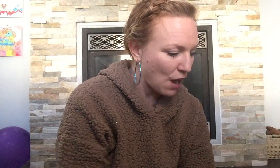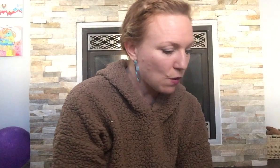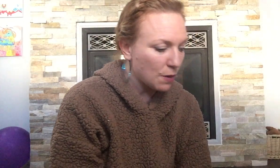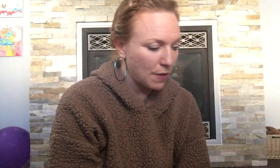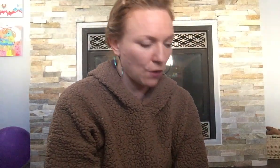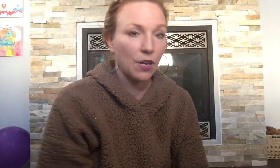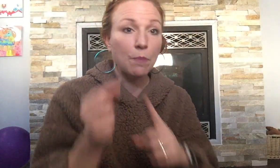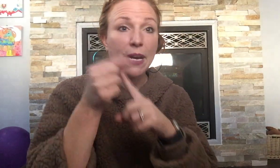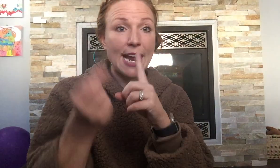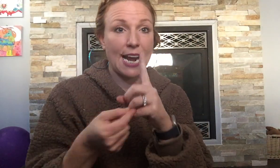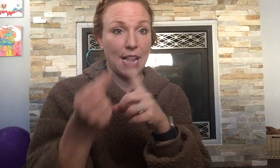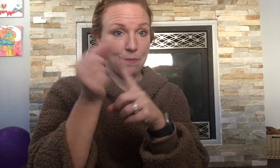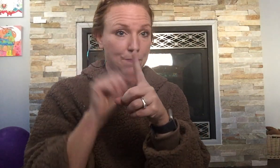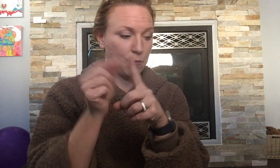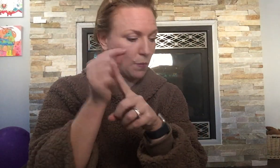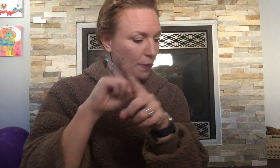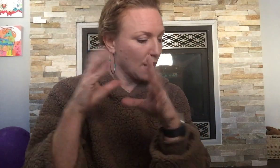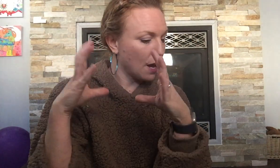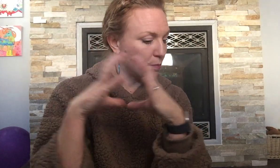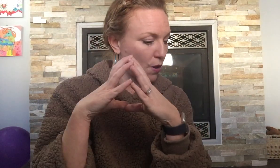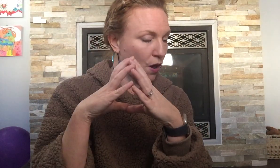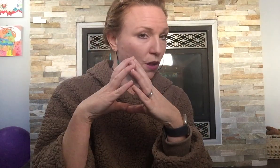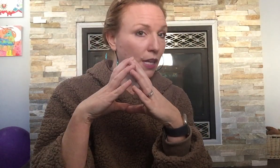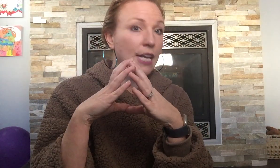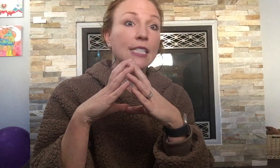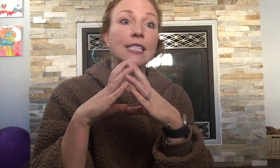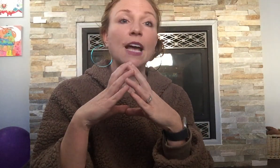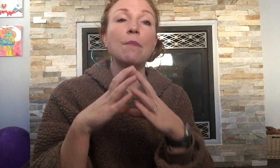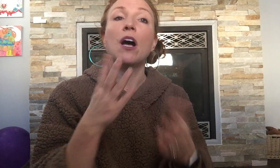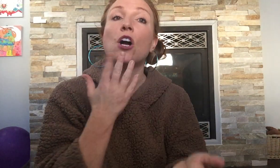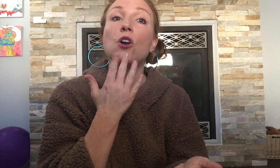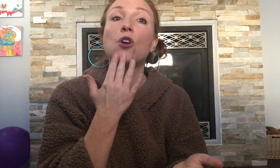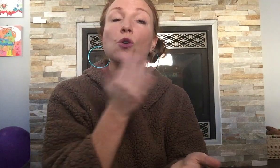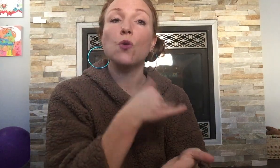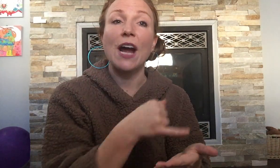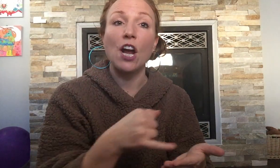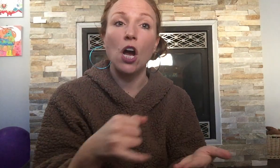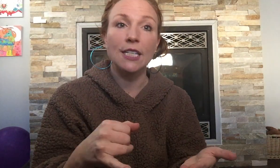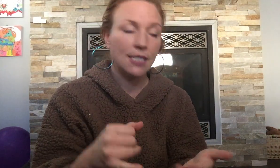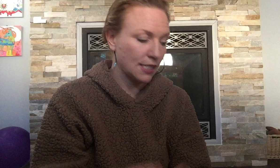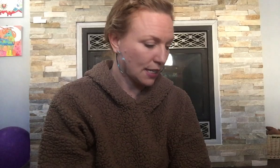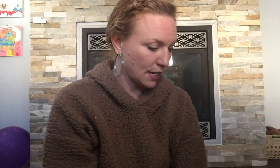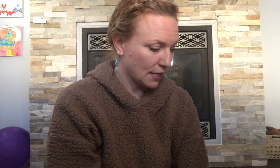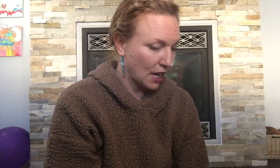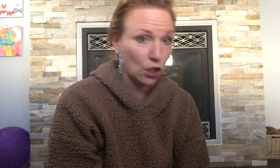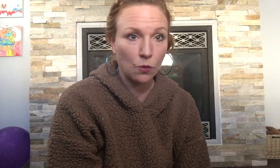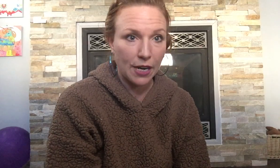How about a banana, a ball, some crayons, color